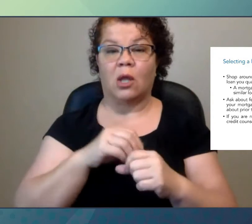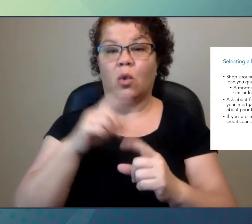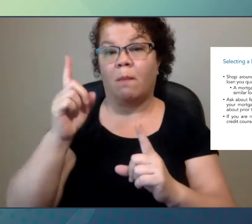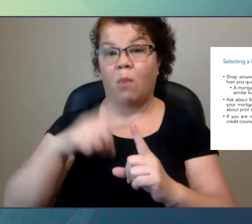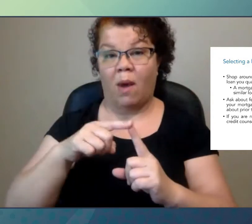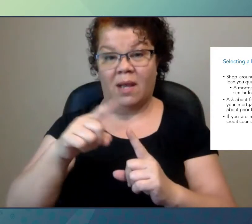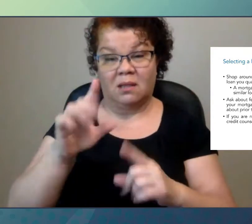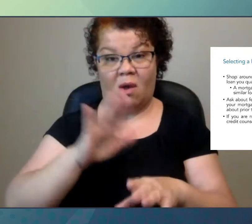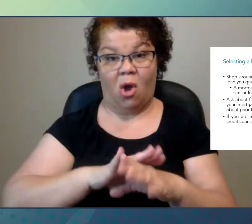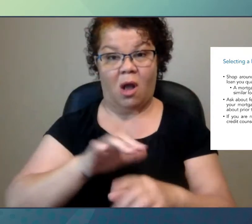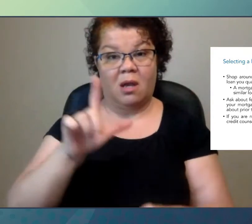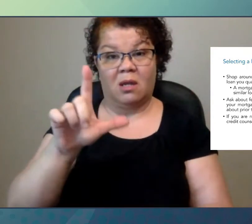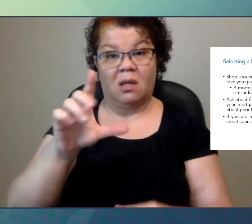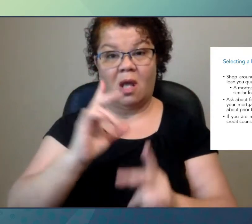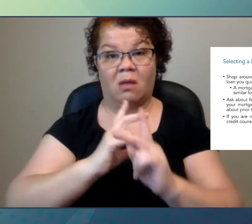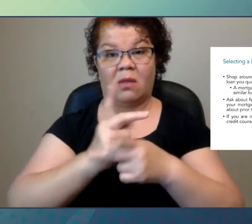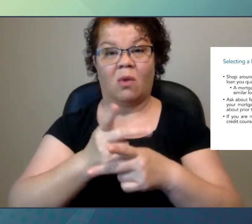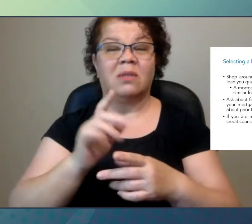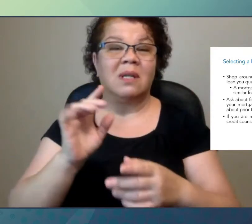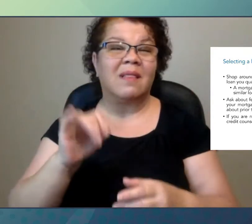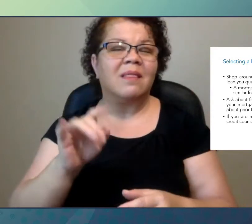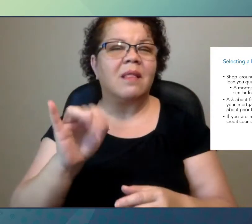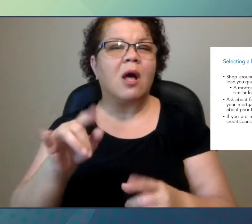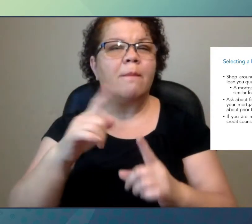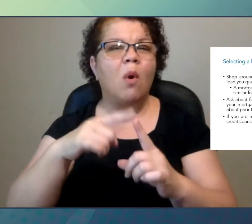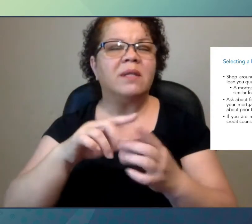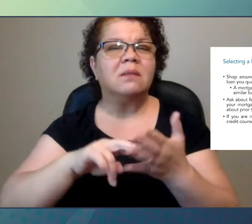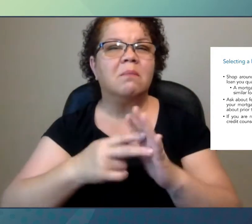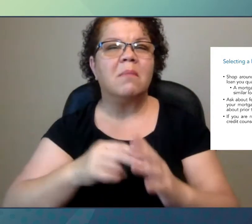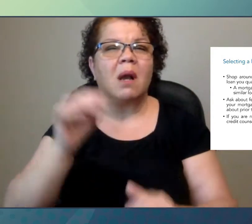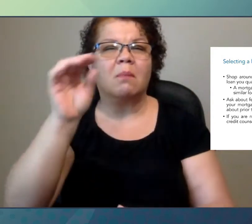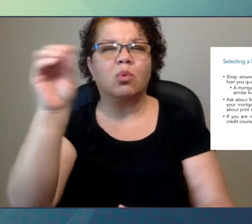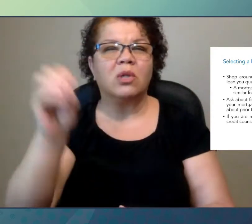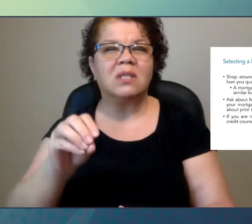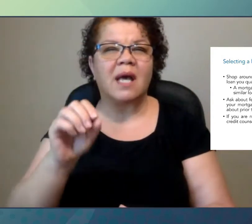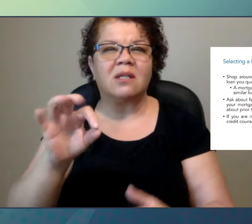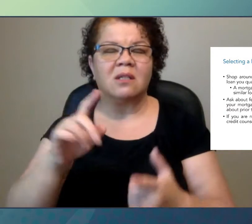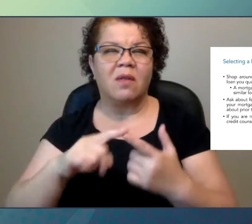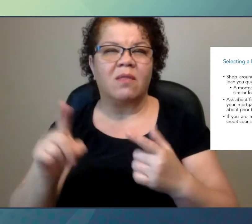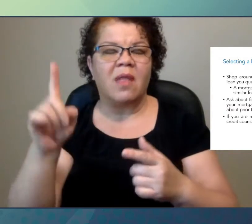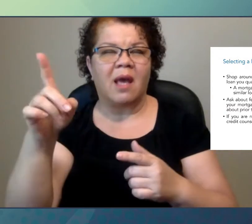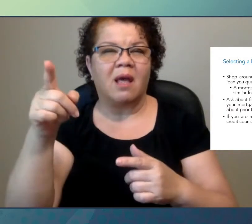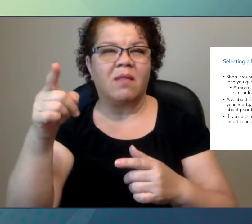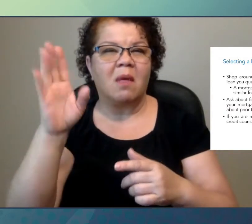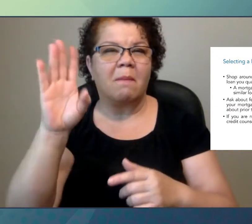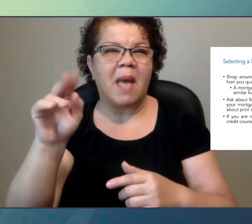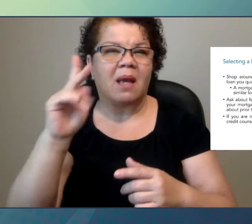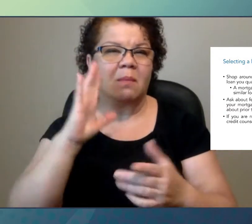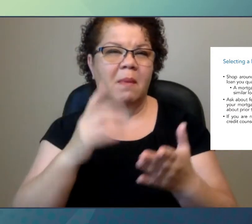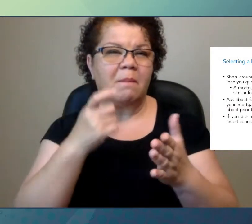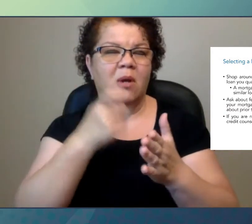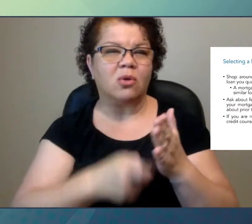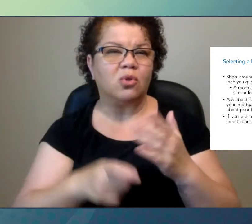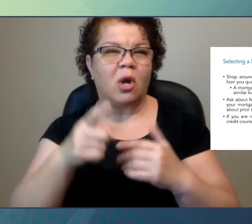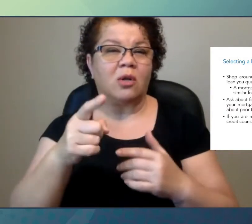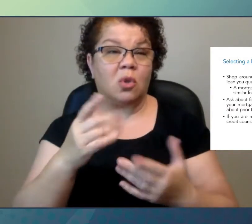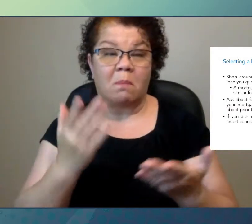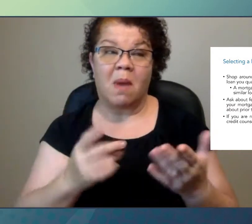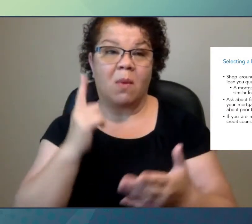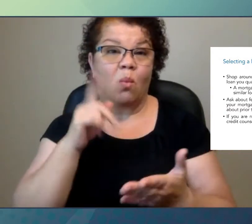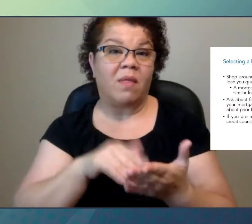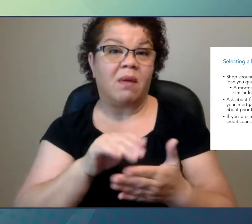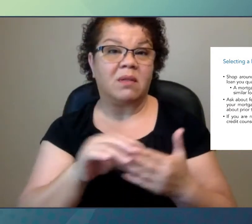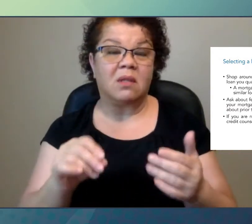Points are a percentage of the overall loan that a lender may be charging you. That could be thousands of dollars. Others may not